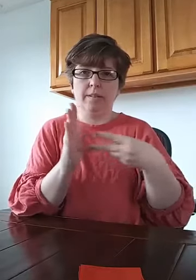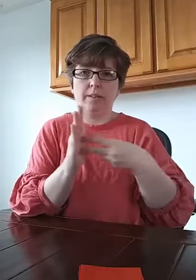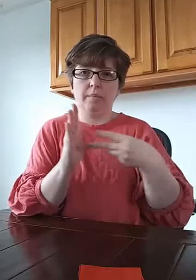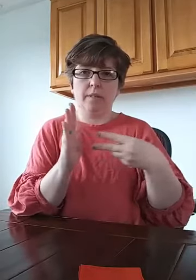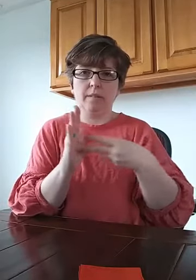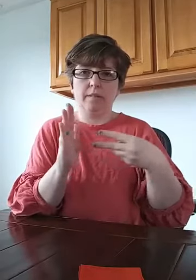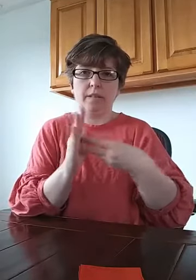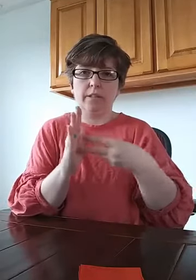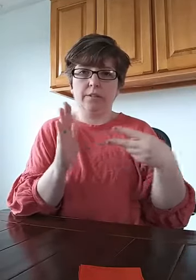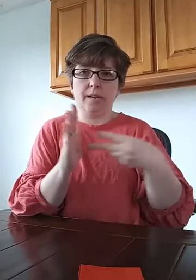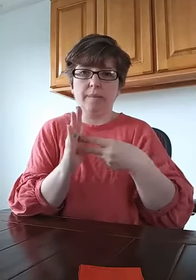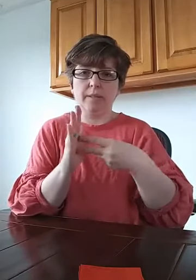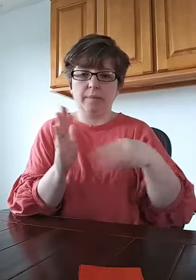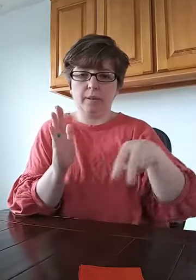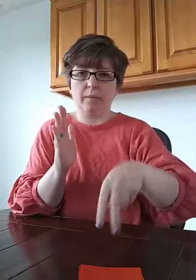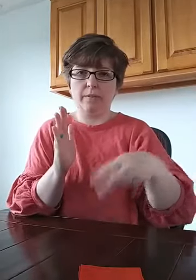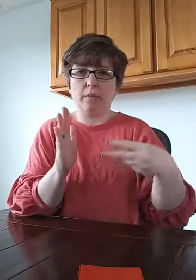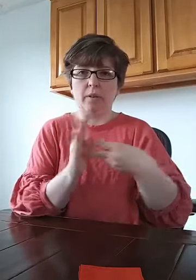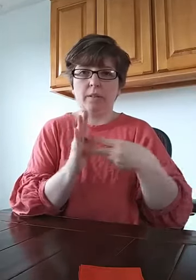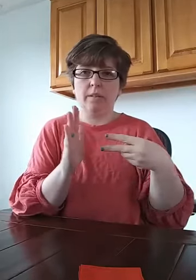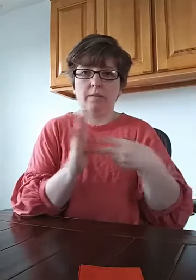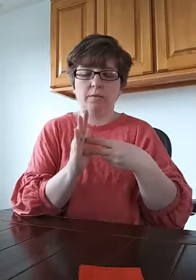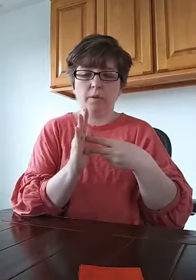other one like you're stabbing something with a fork fork